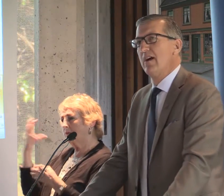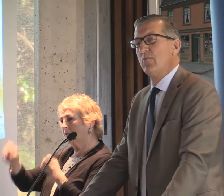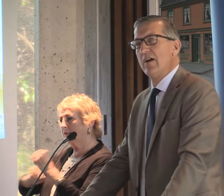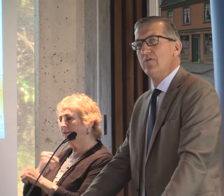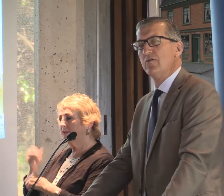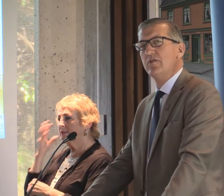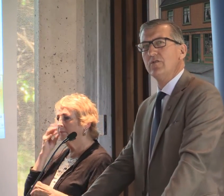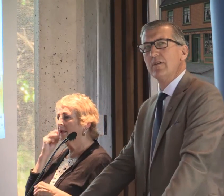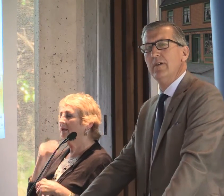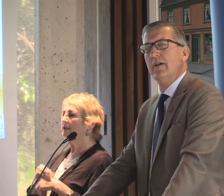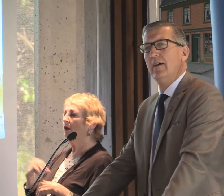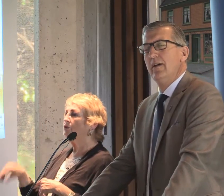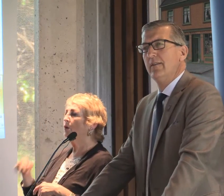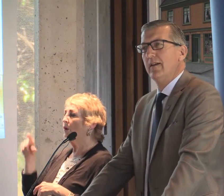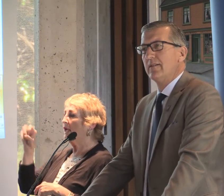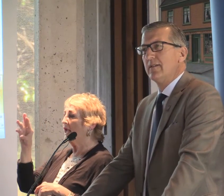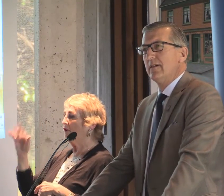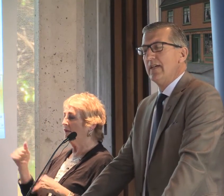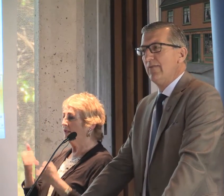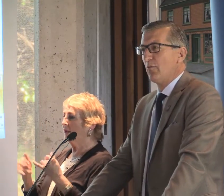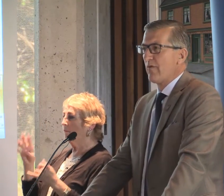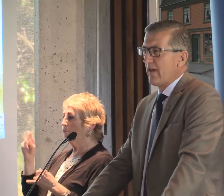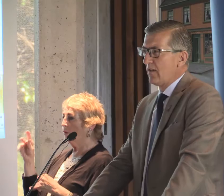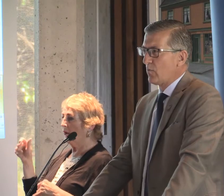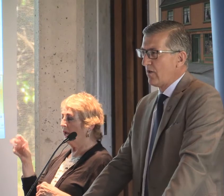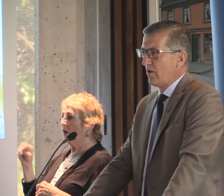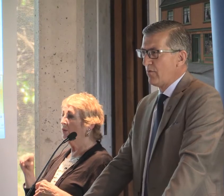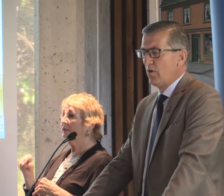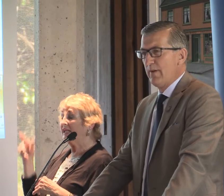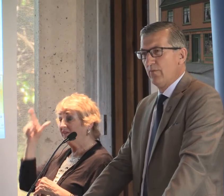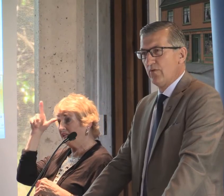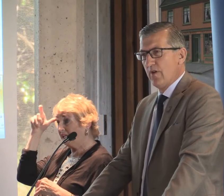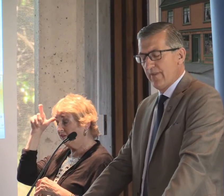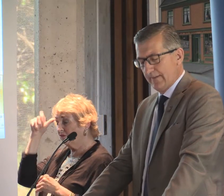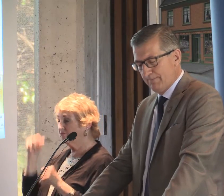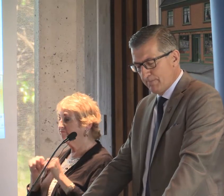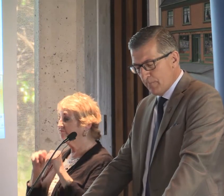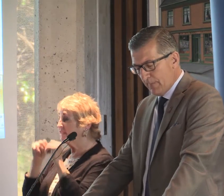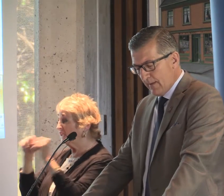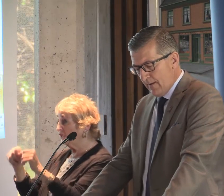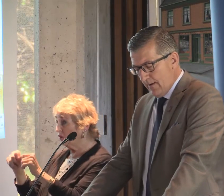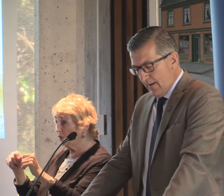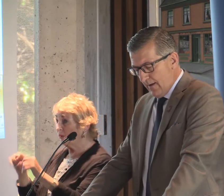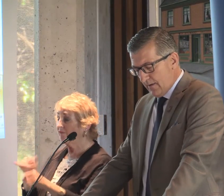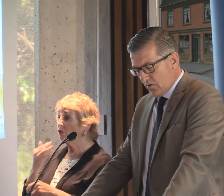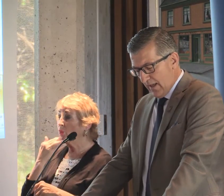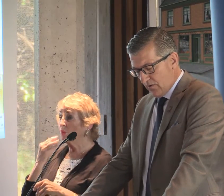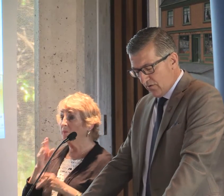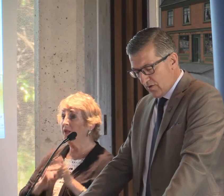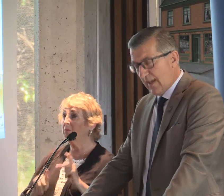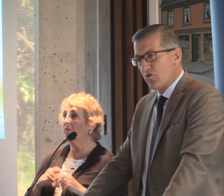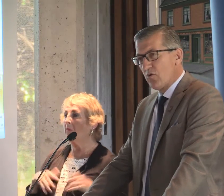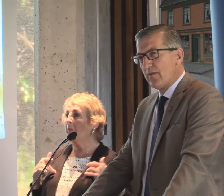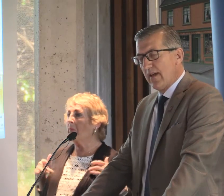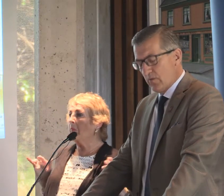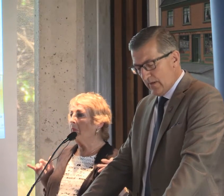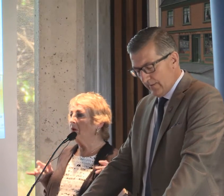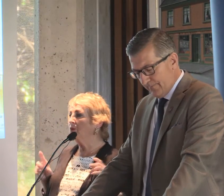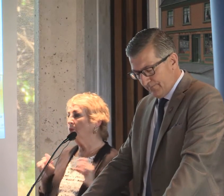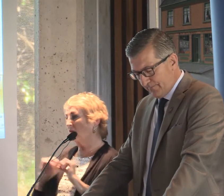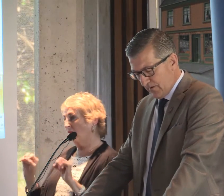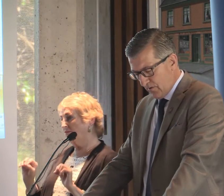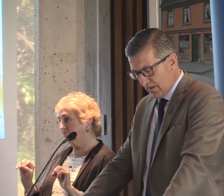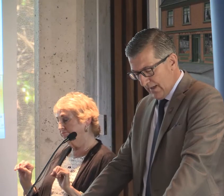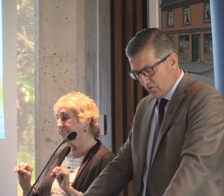think it was Gary Brown used to use it, that evil prevails when good people do nothing. And there's a lot of truth in that as